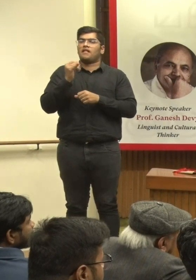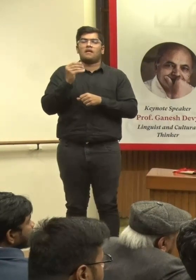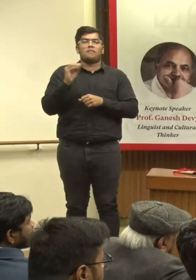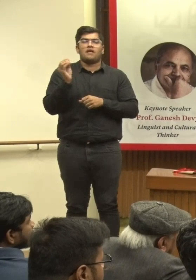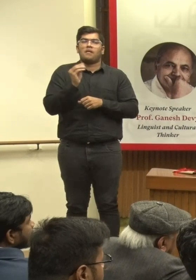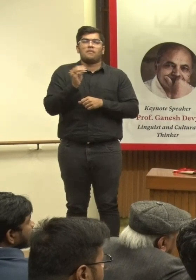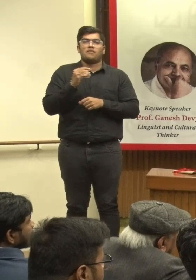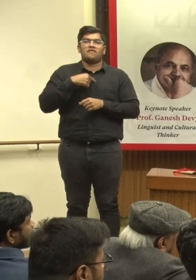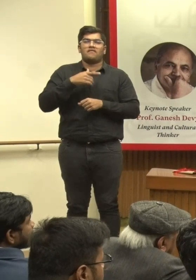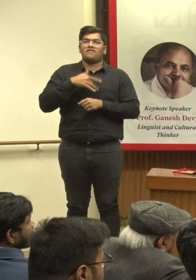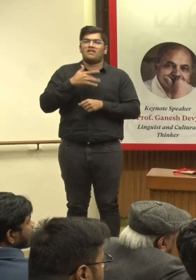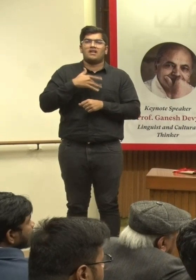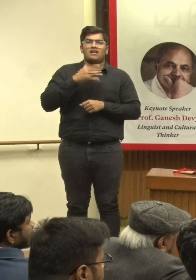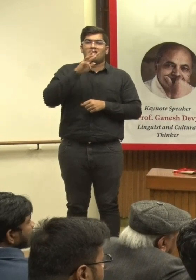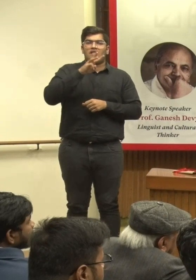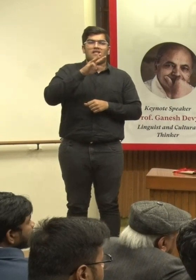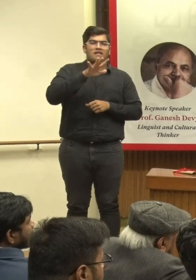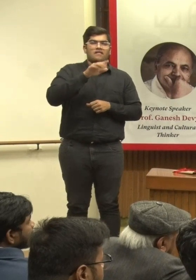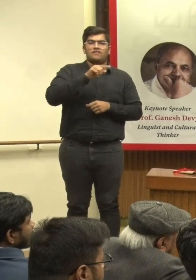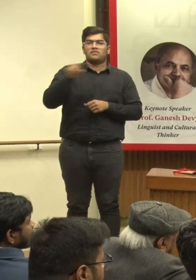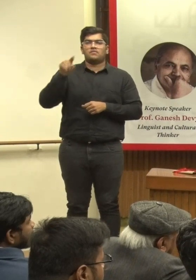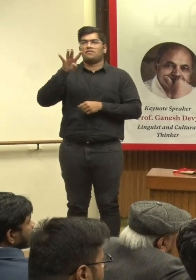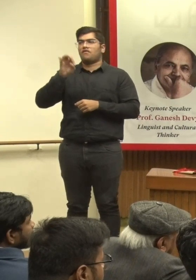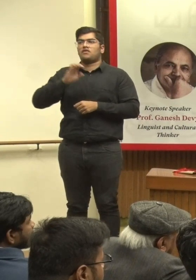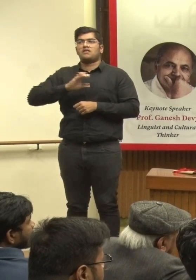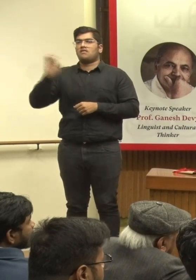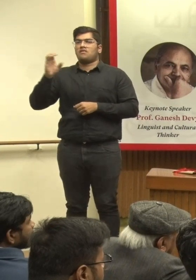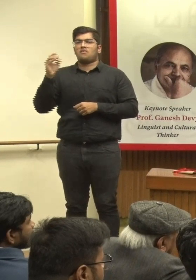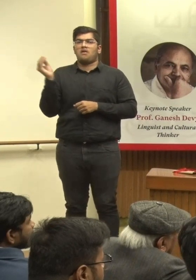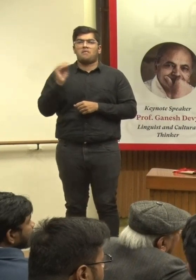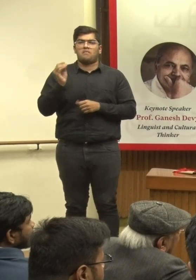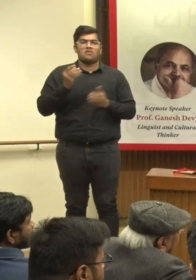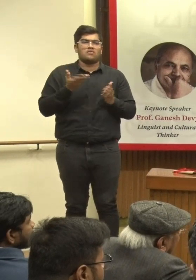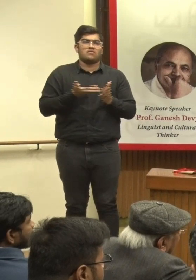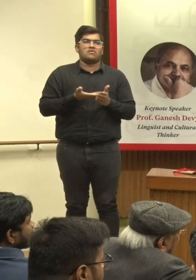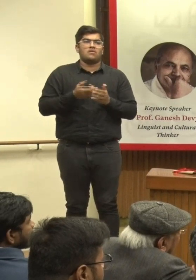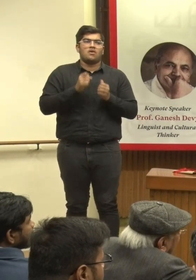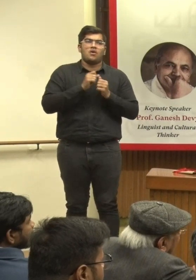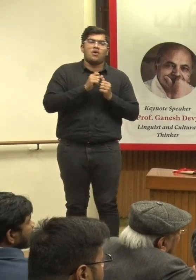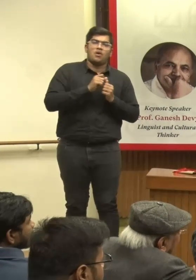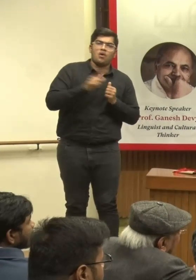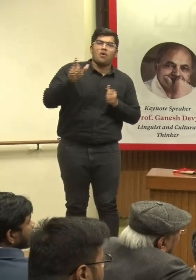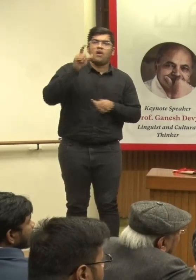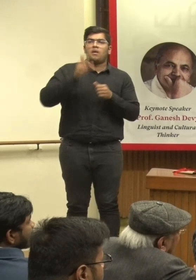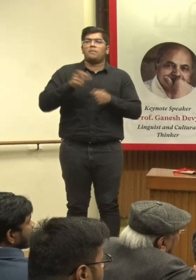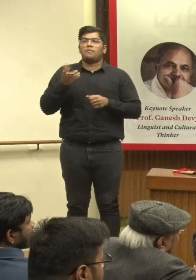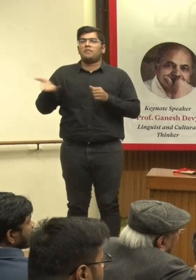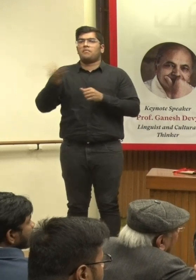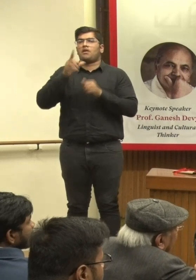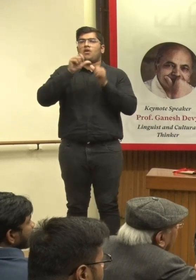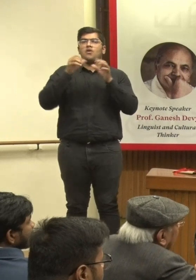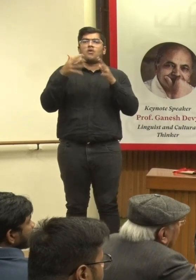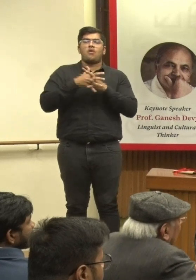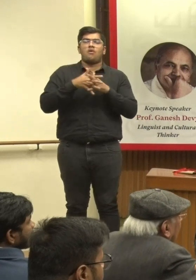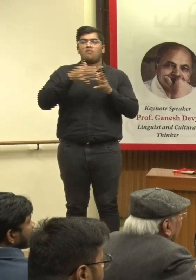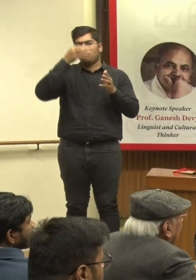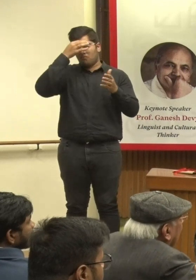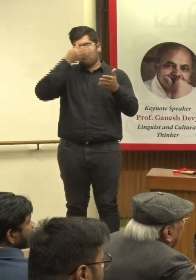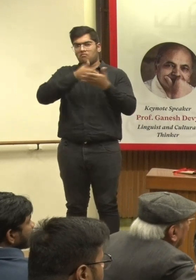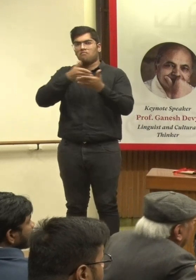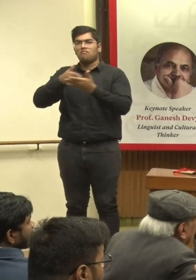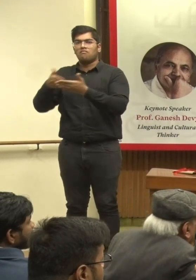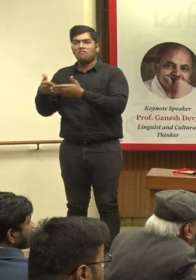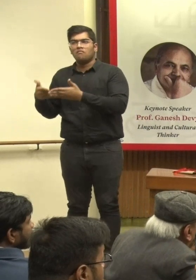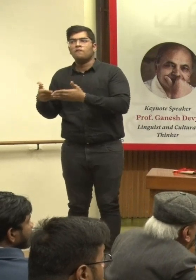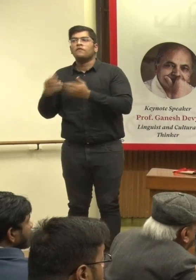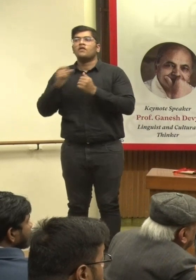like 35 to 40 crores. All of them are adversely affected by law. All of them are